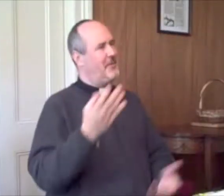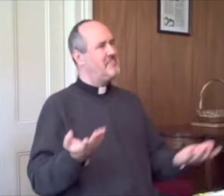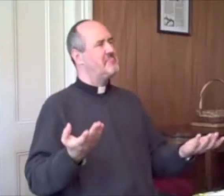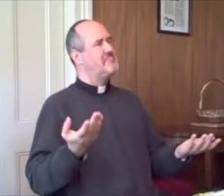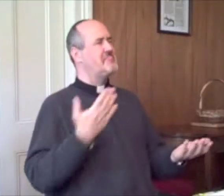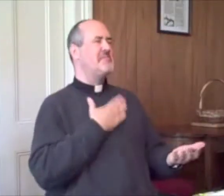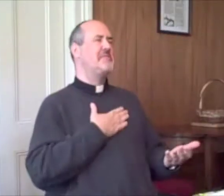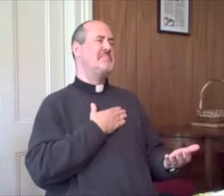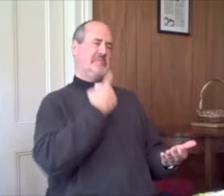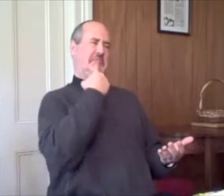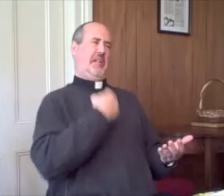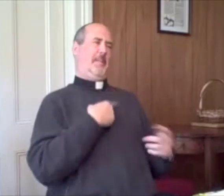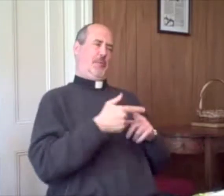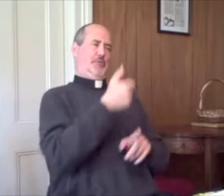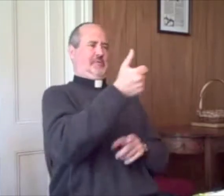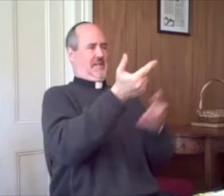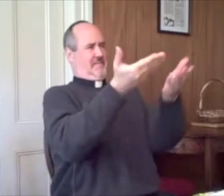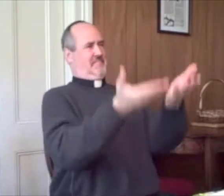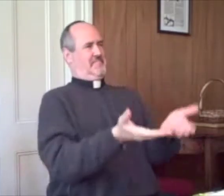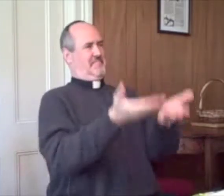Hello, please tell us a little bit about yourself.